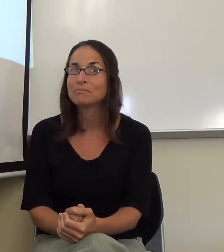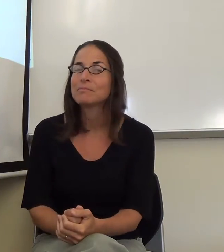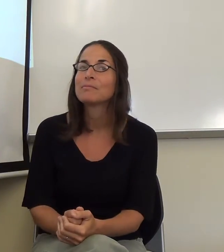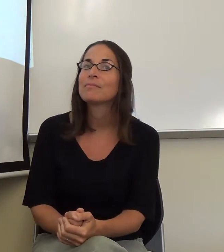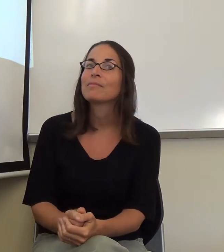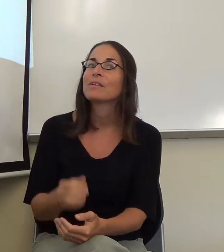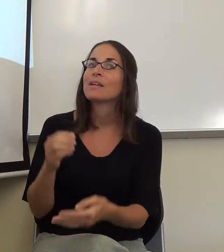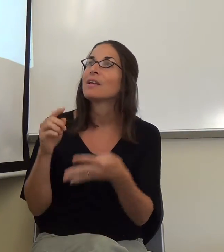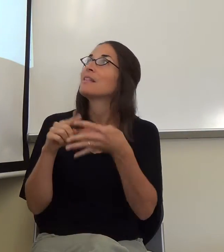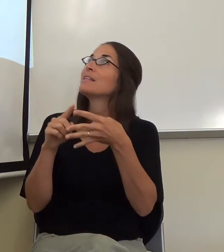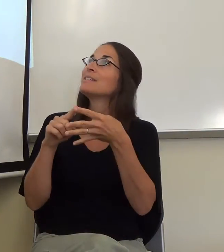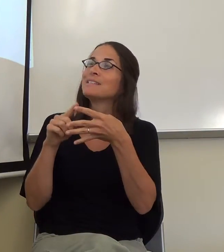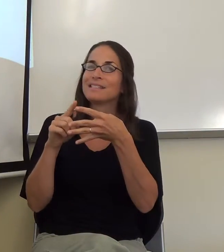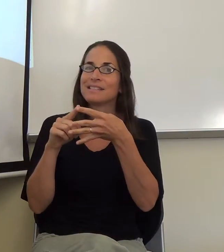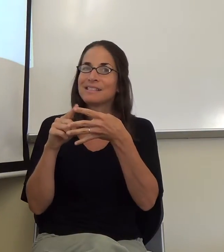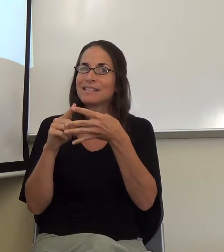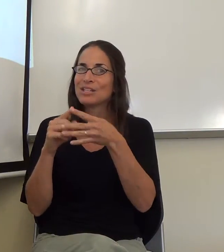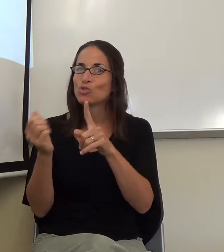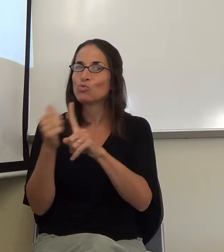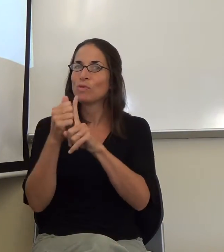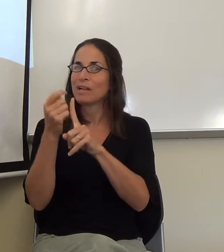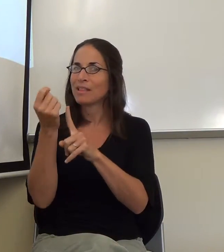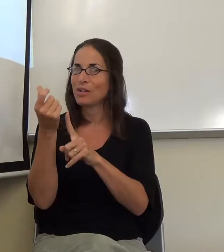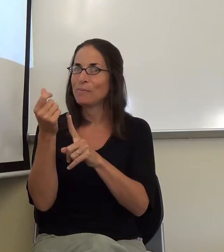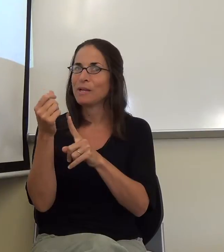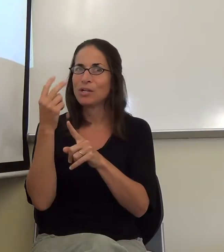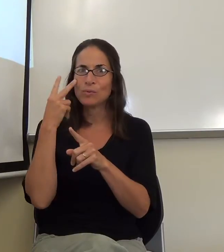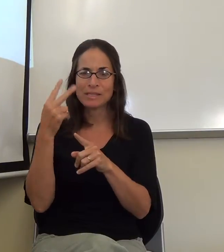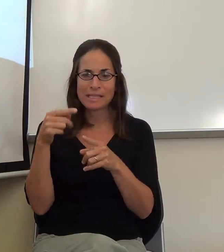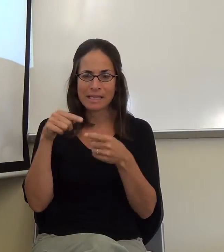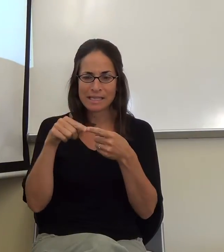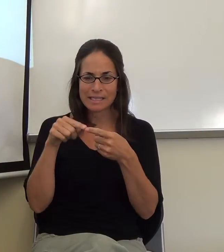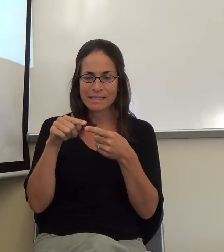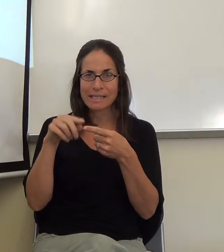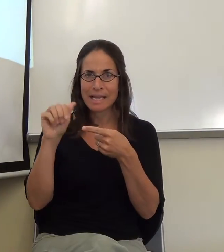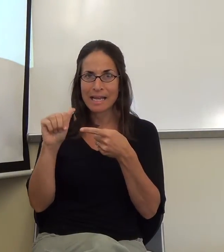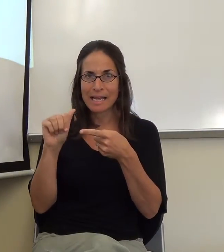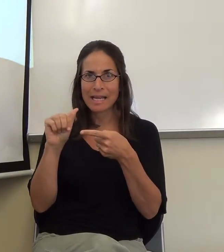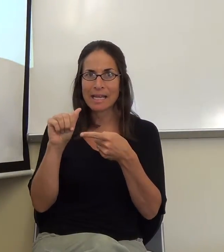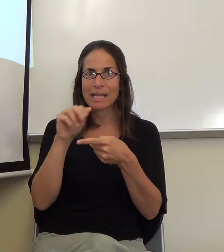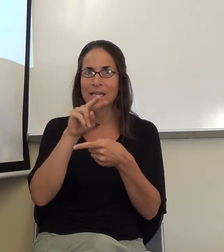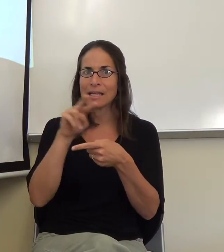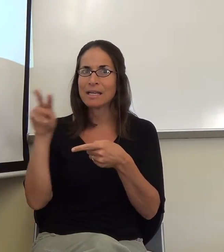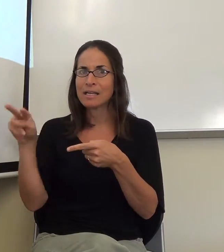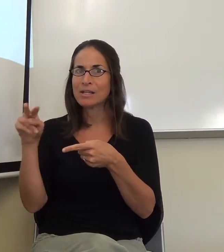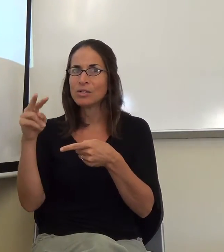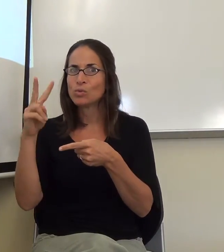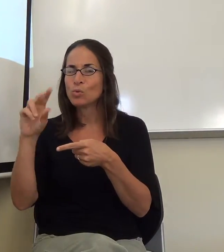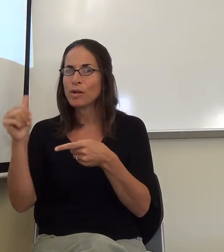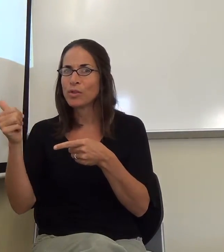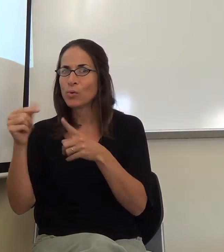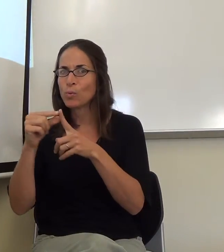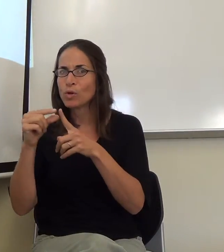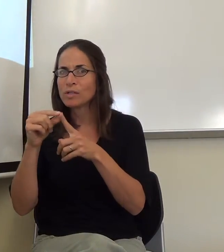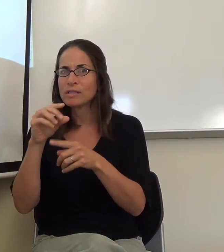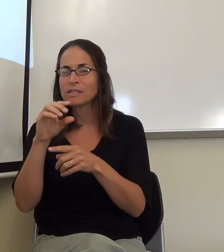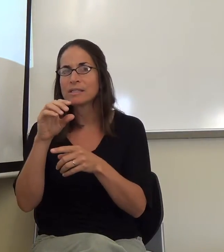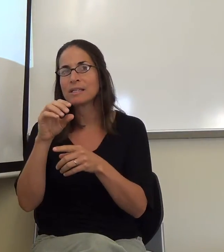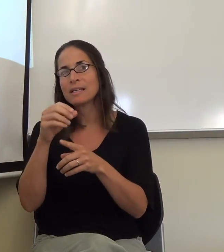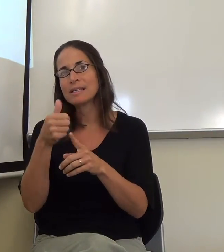see this and you kind of see these two words and you say, okay, selfless, what does that word mean?